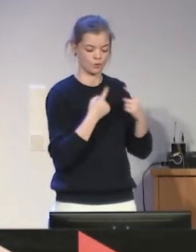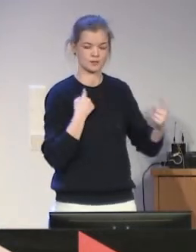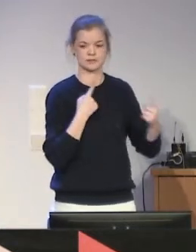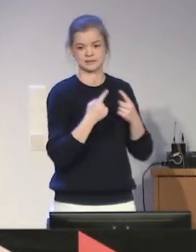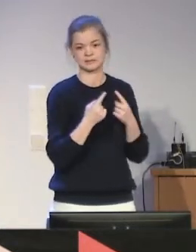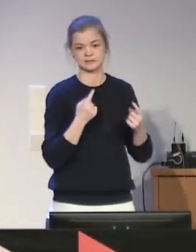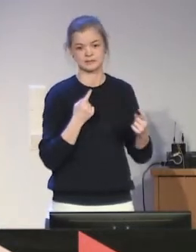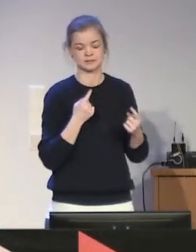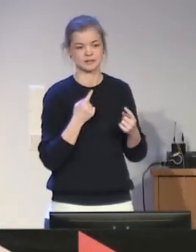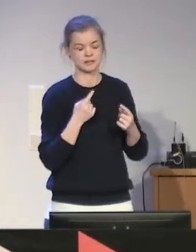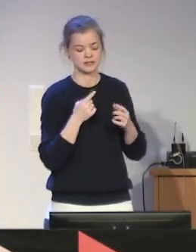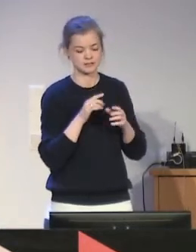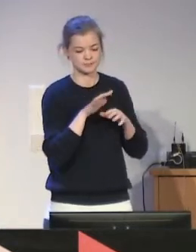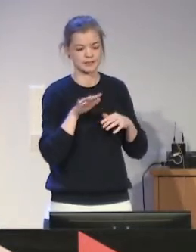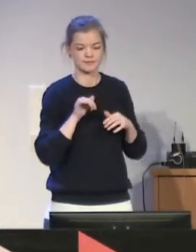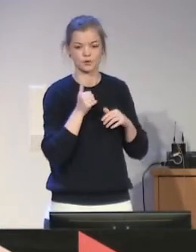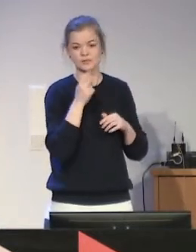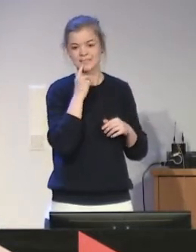tools